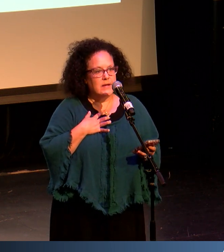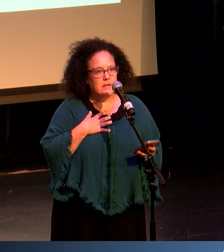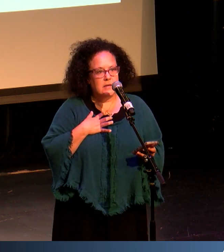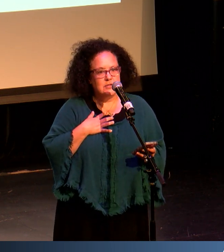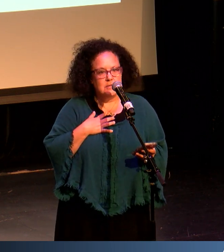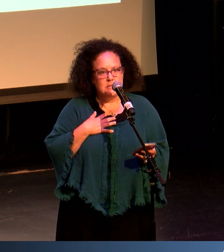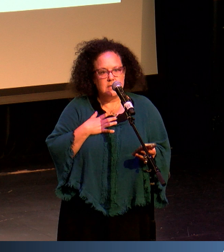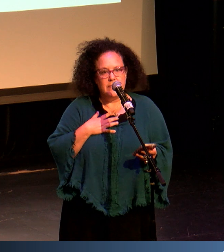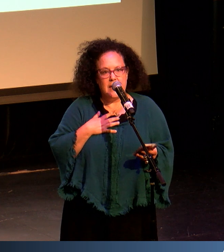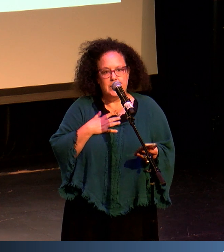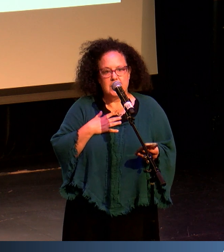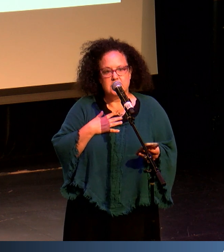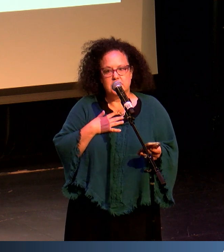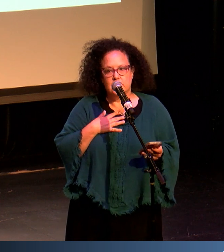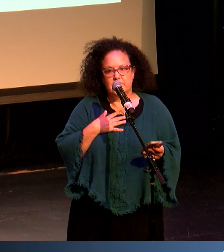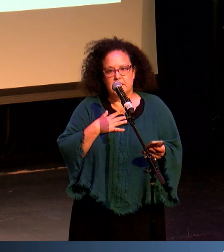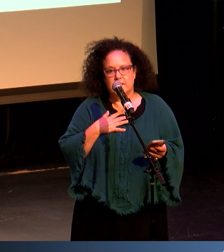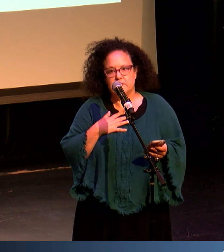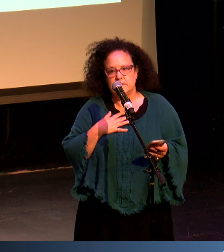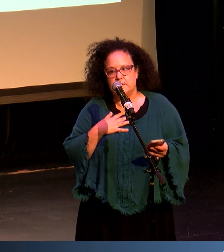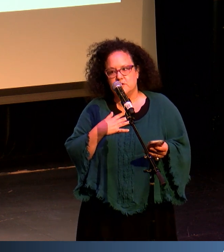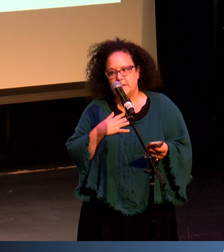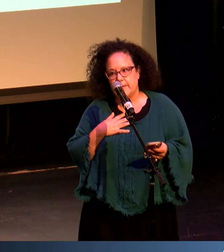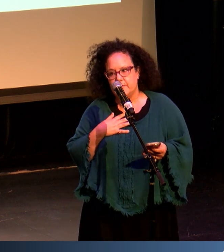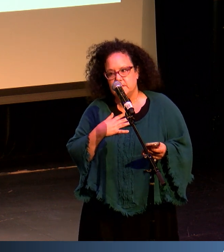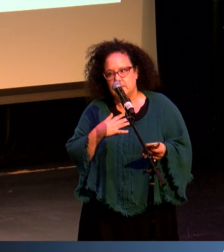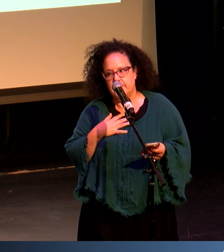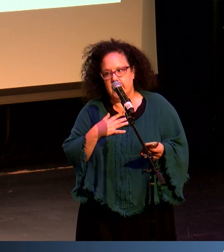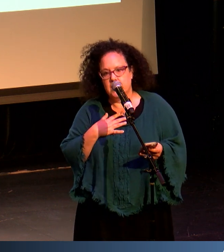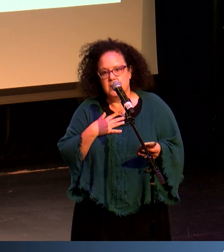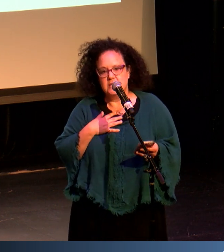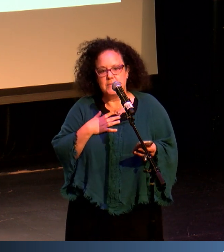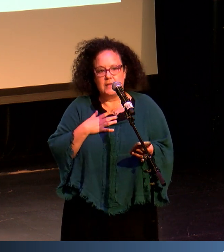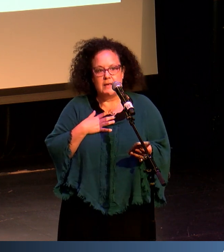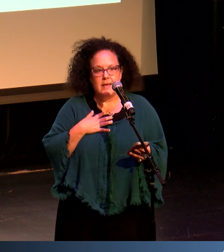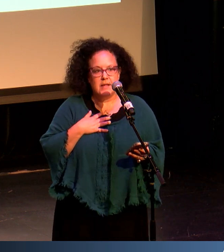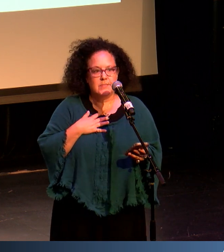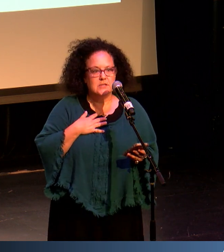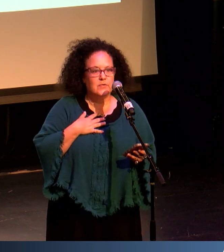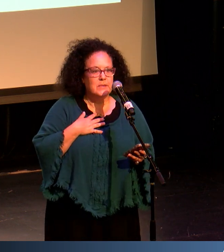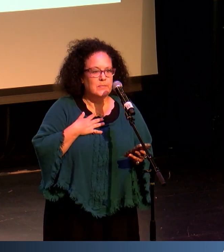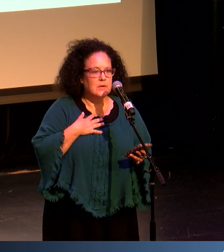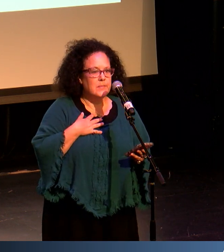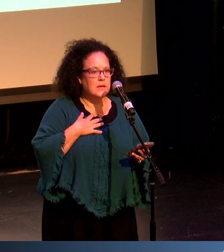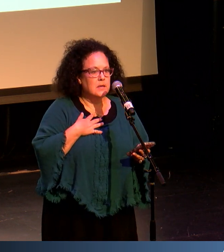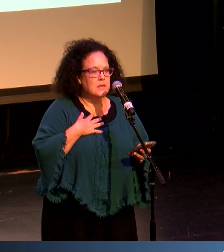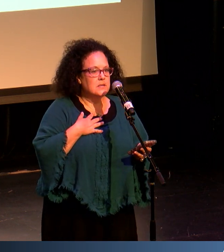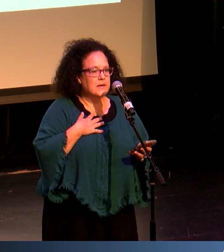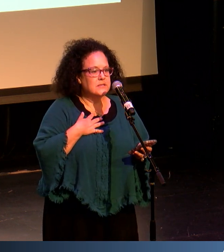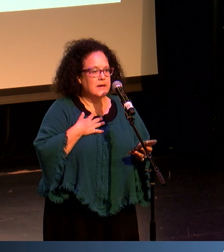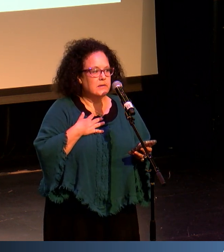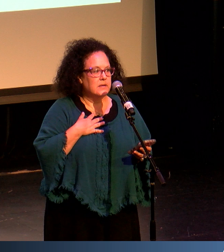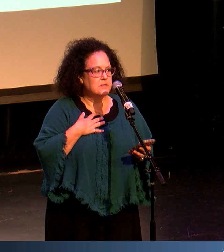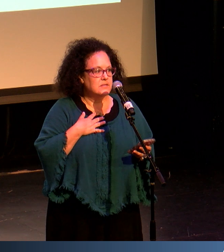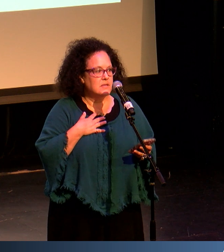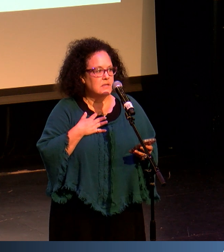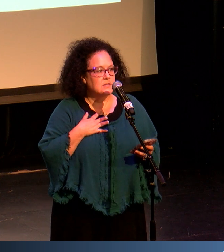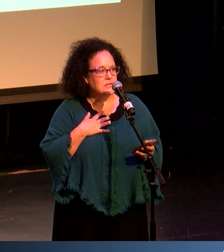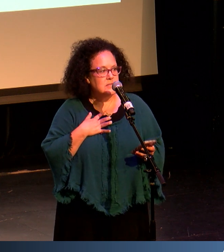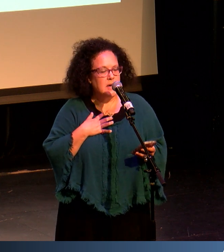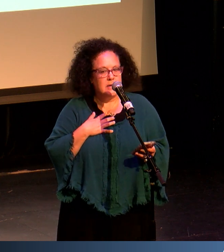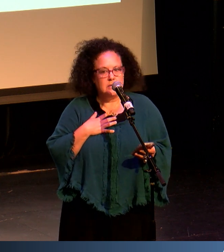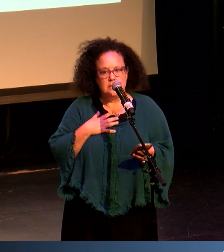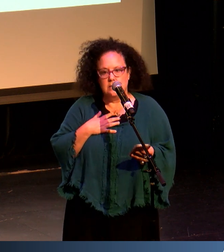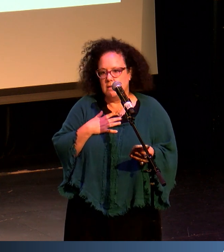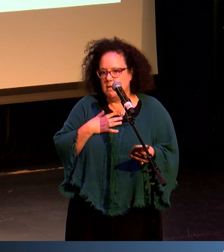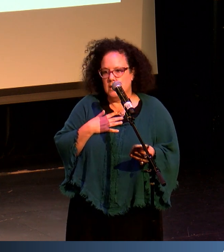more regulations on that because I don't think that our city should be represented by smelling like cannabis for people coming downtown. I just think it's